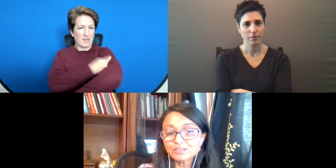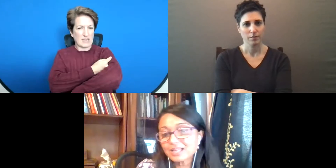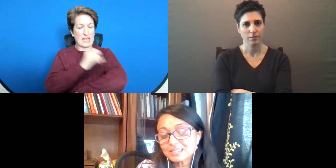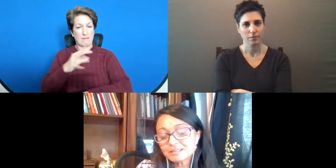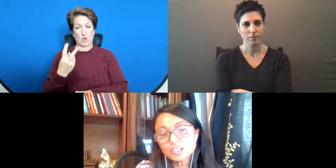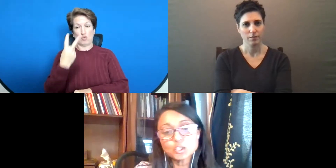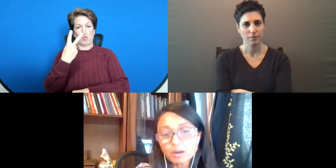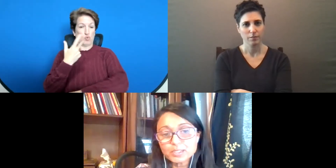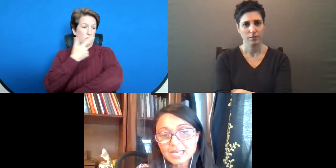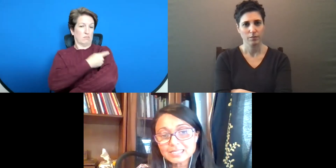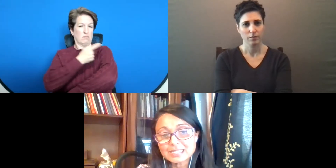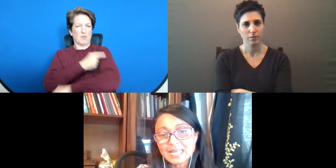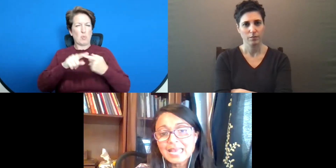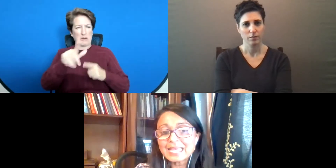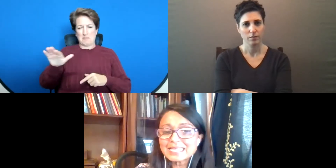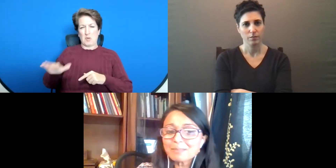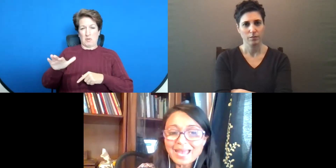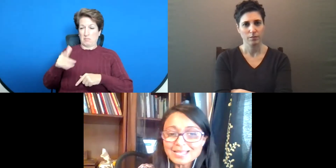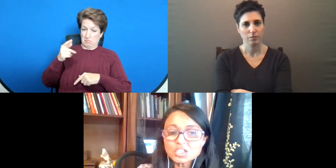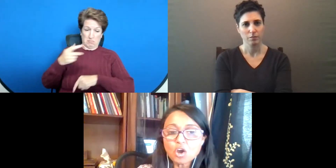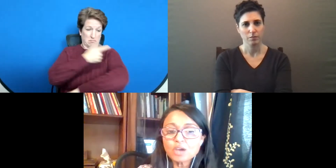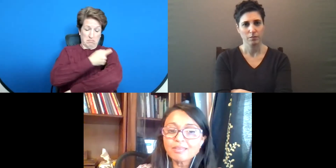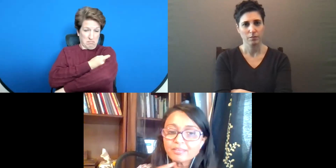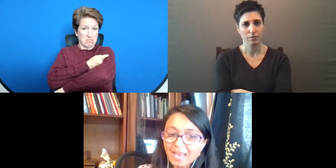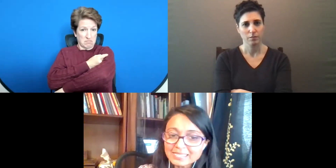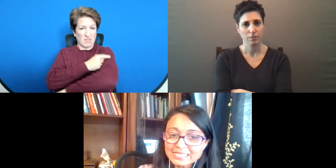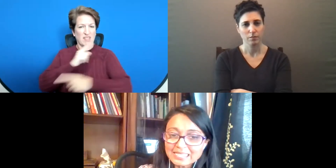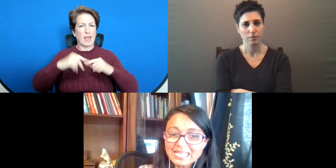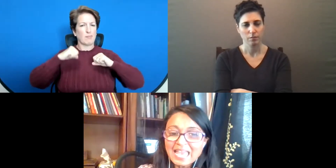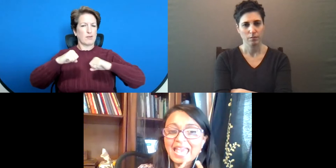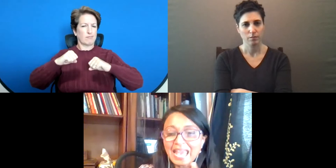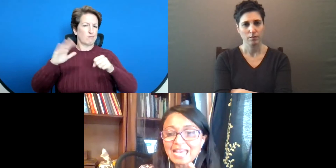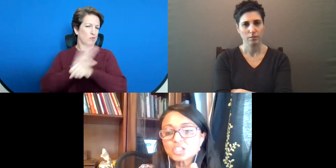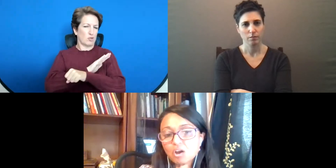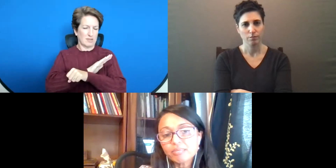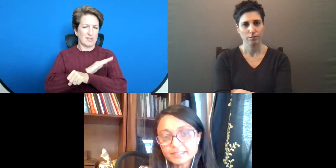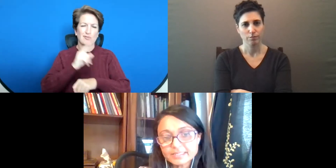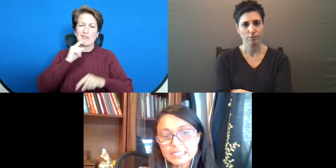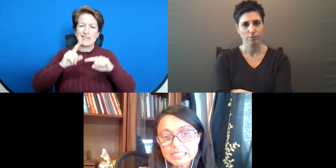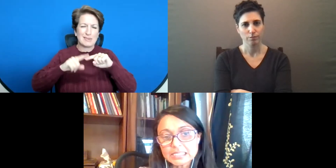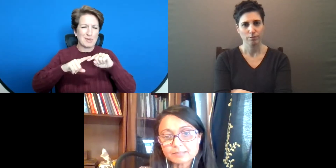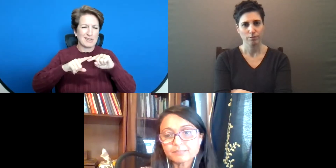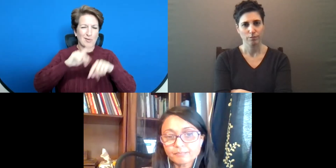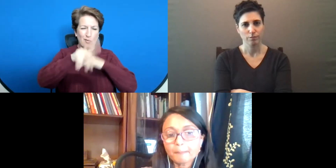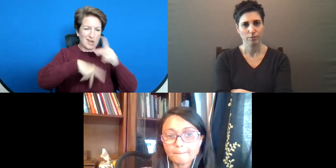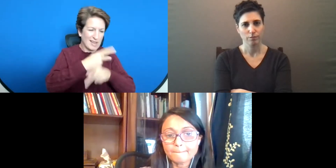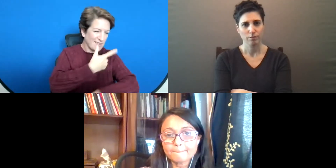2 childhood vaccines, you are protected. It depends on the vaccine and on the